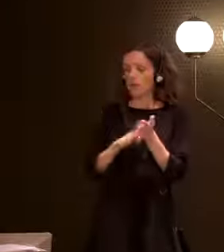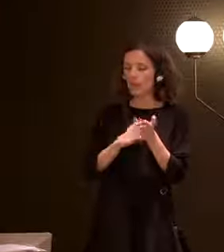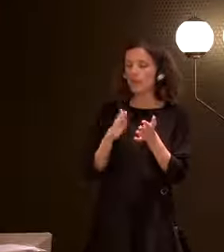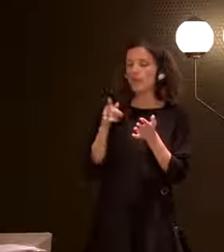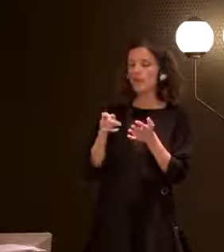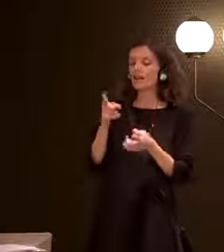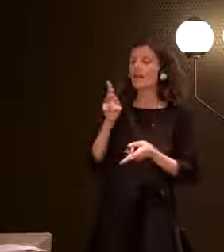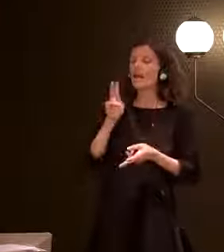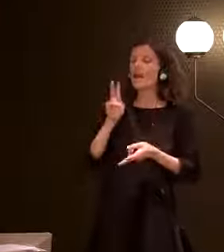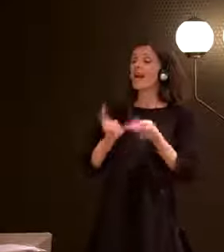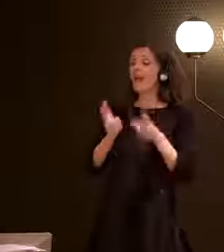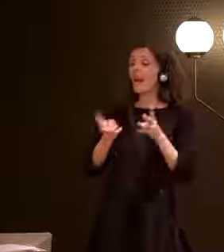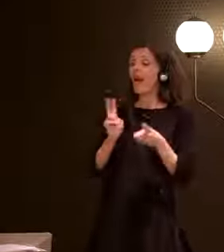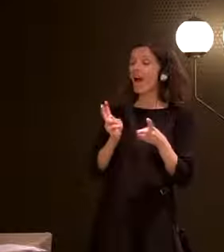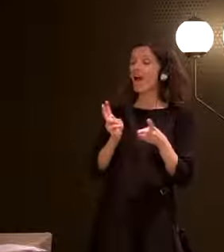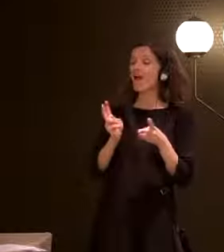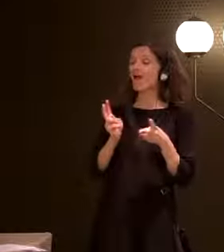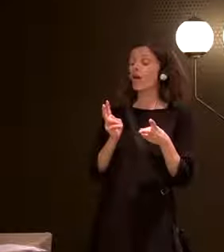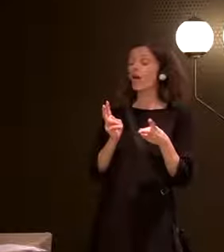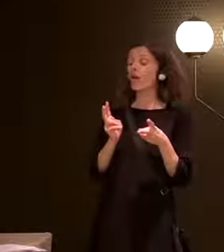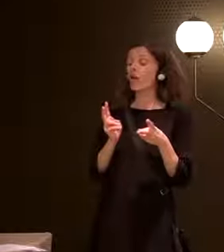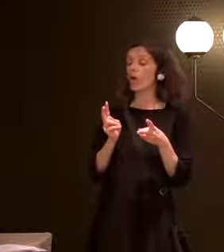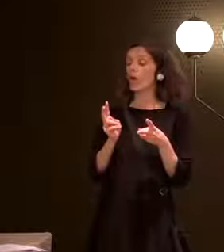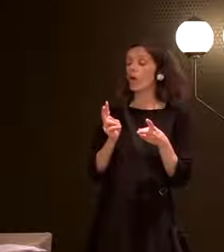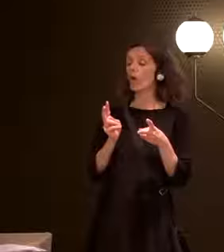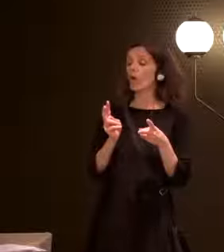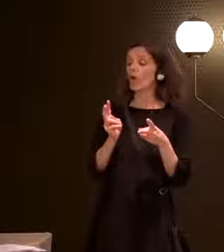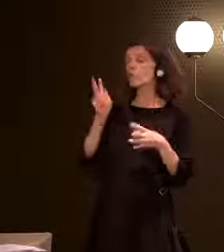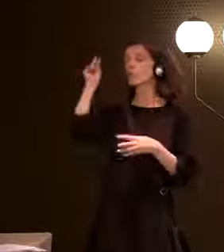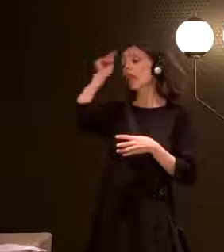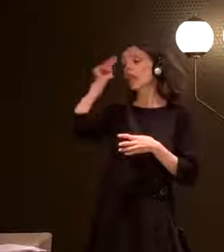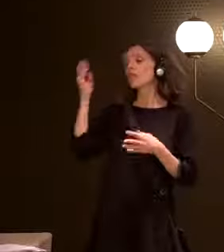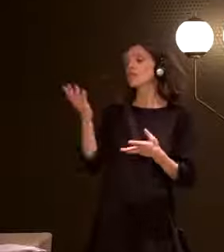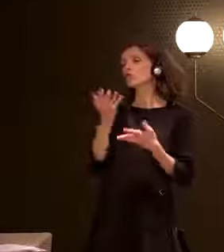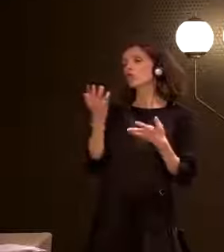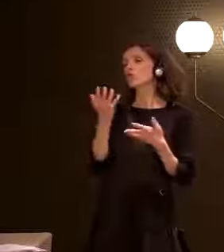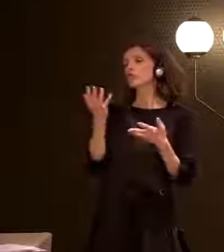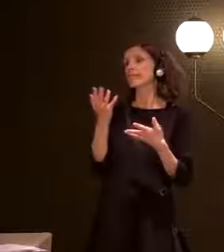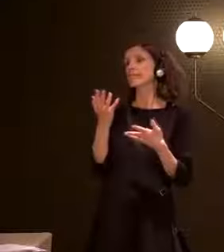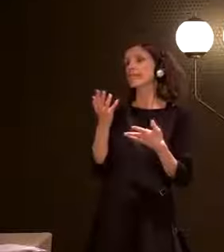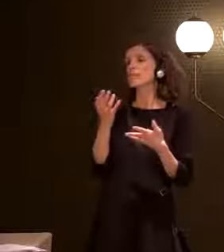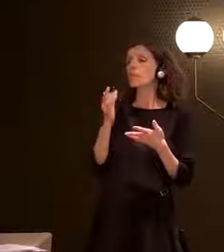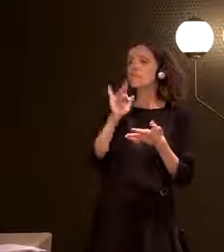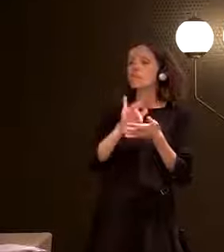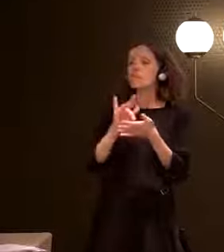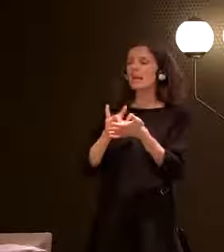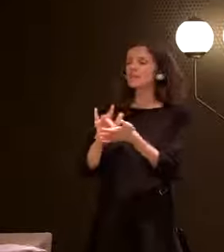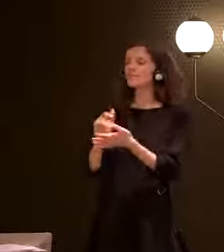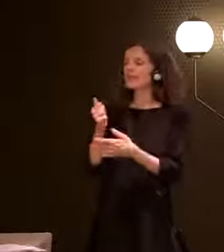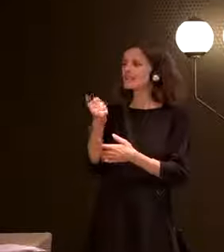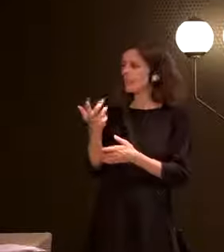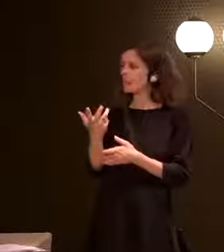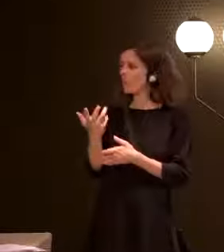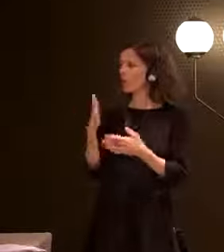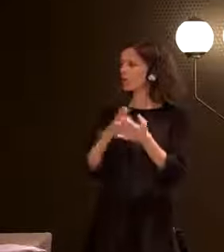hundreds, and they would have plastic straws. For each day of school, they would put a straw in the